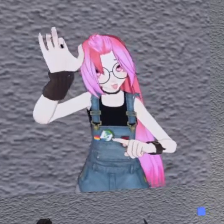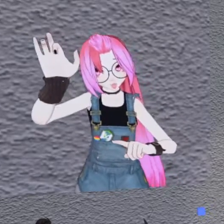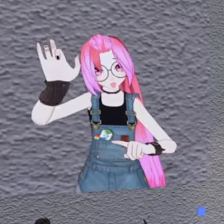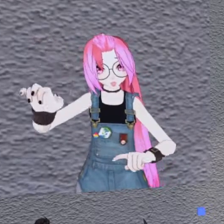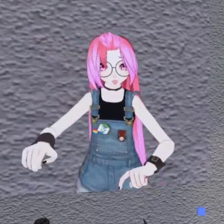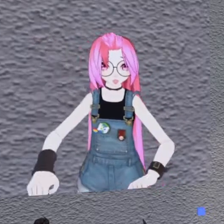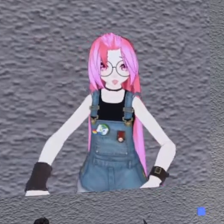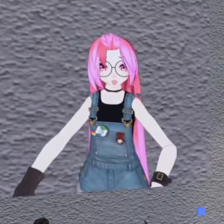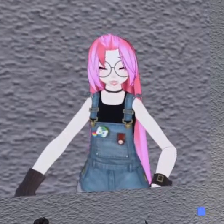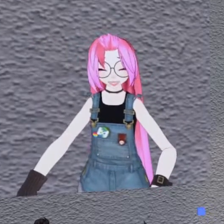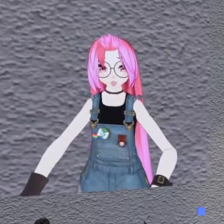context.